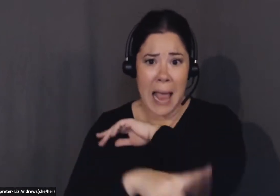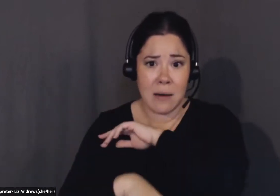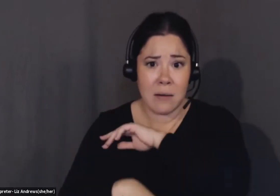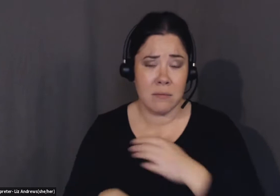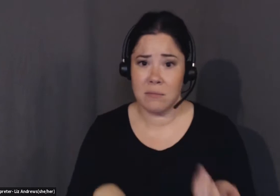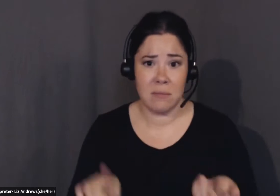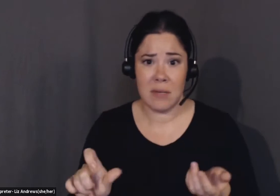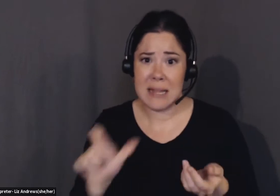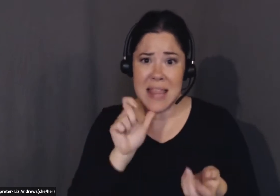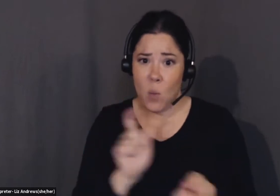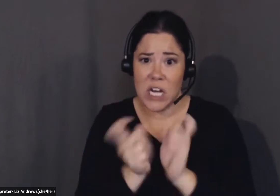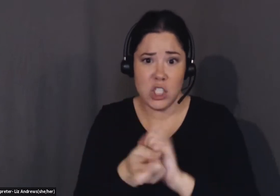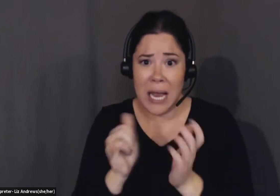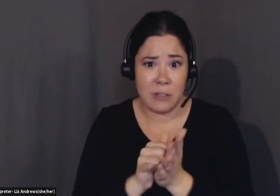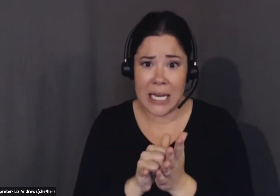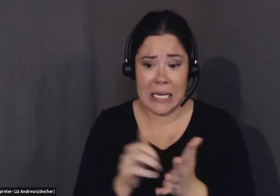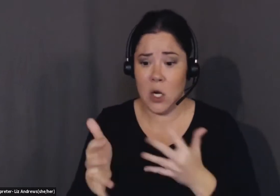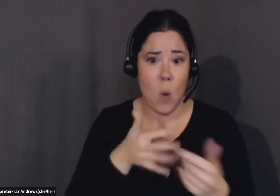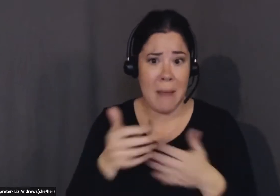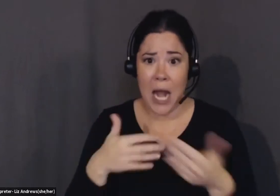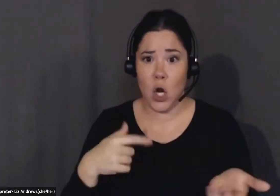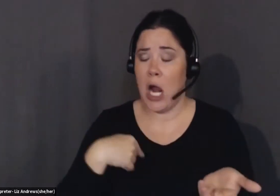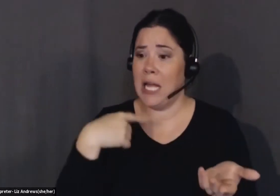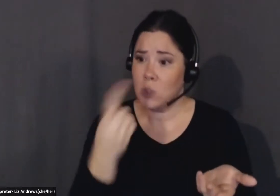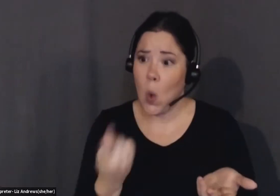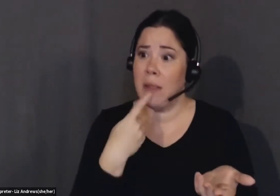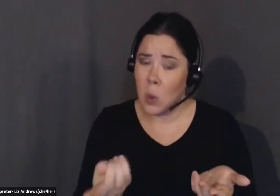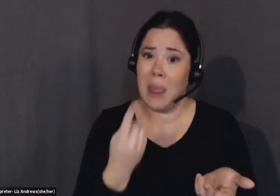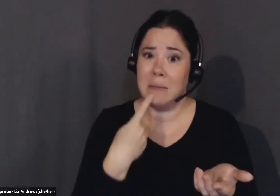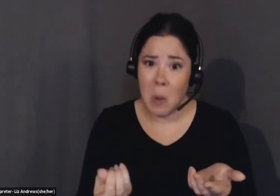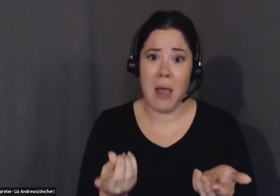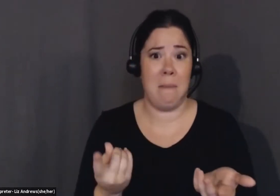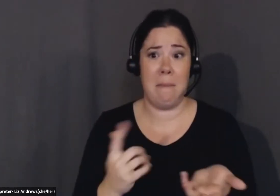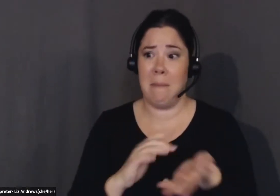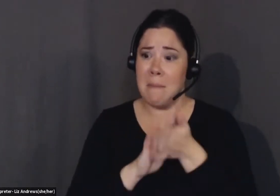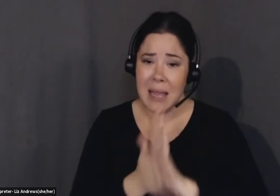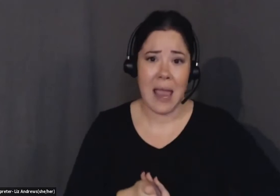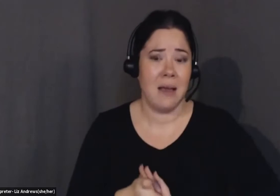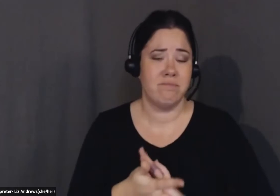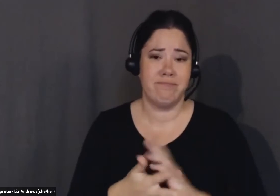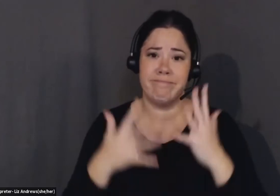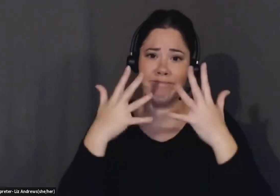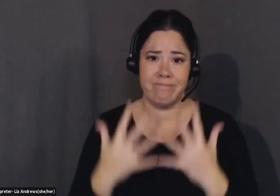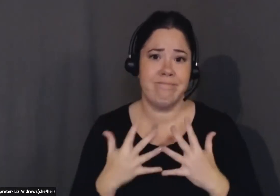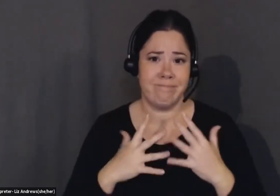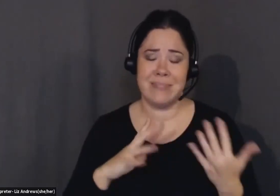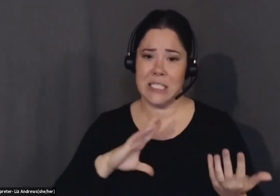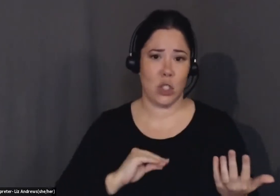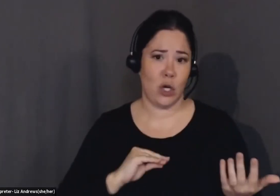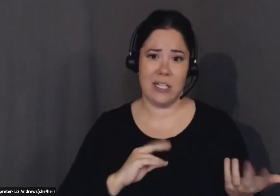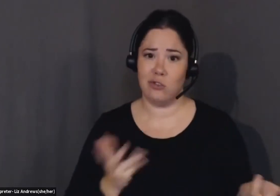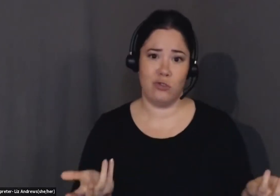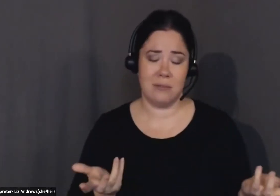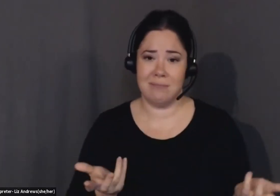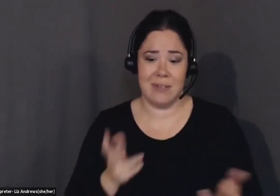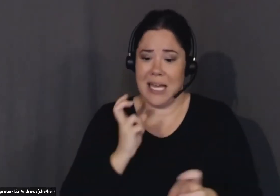wouldn't change it no matter what was told to them. And I just got discouraged after a while from even trying to do anything beyond just doing my work